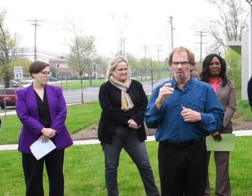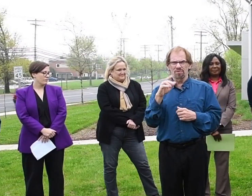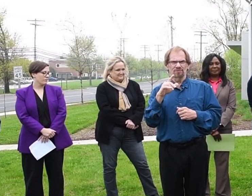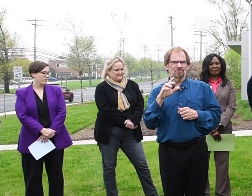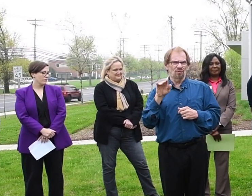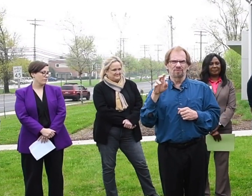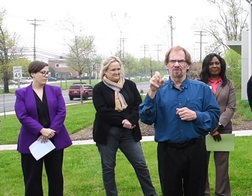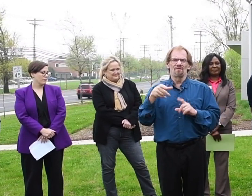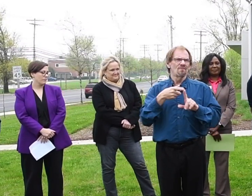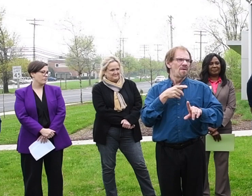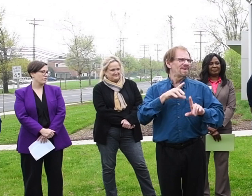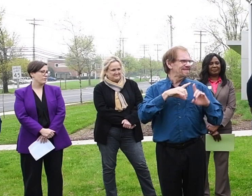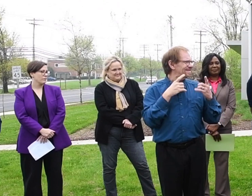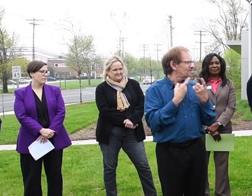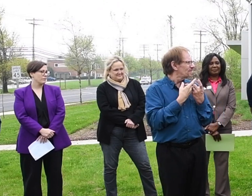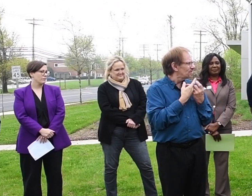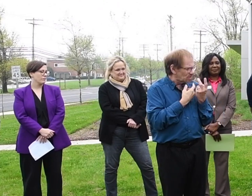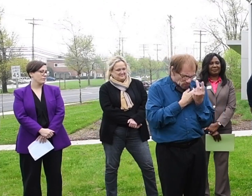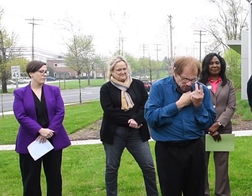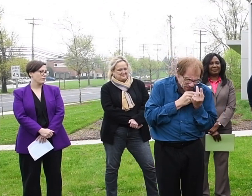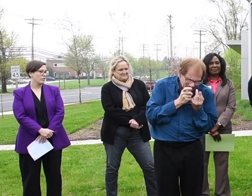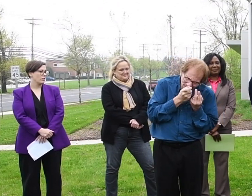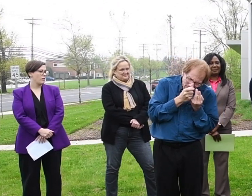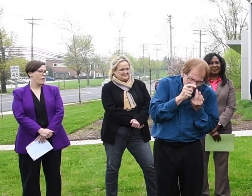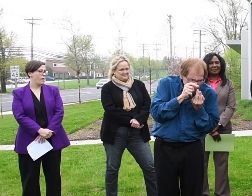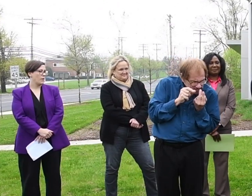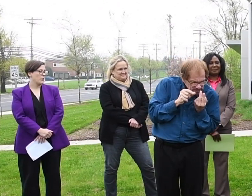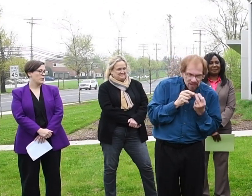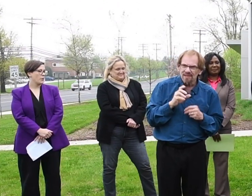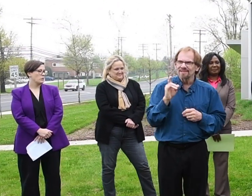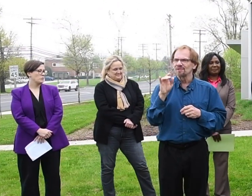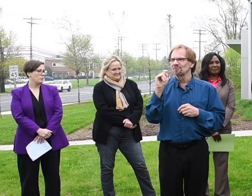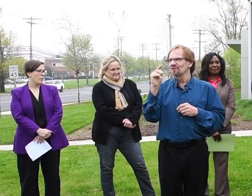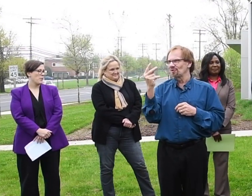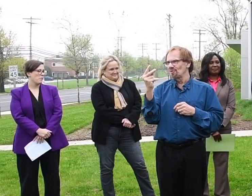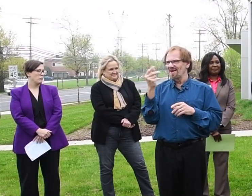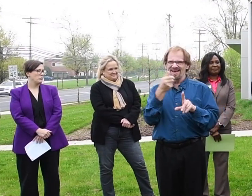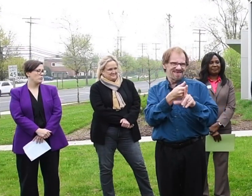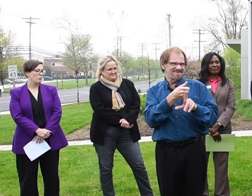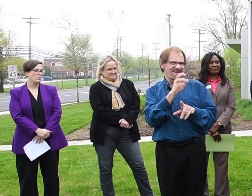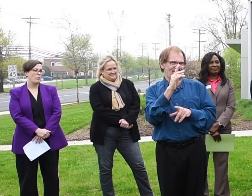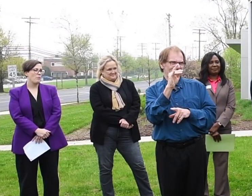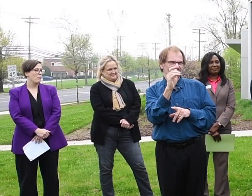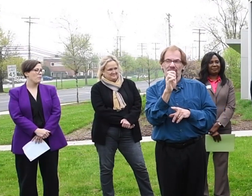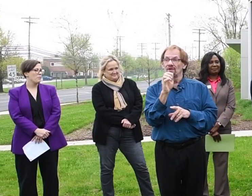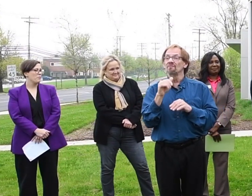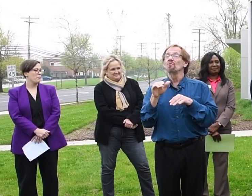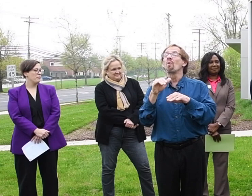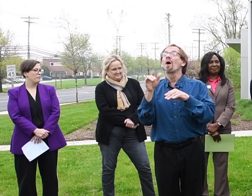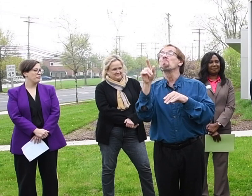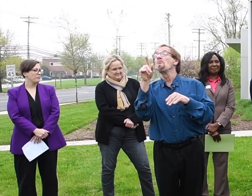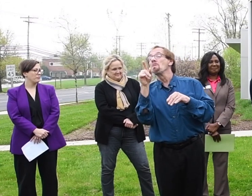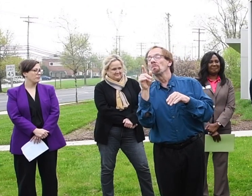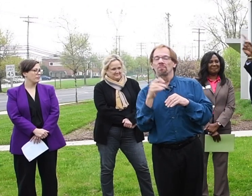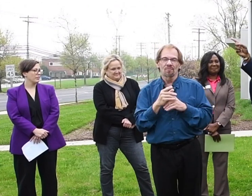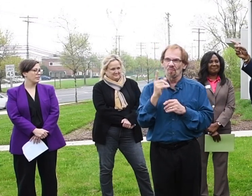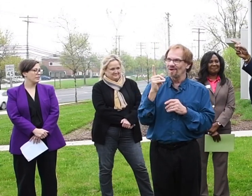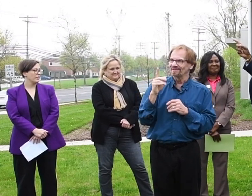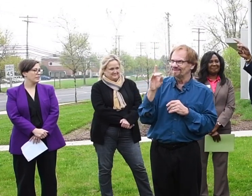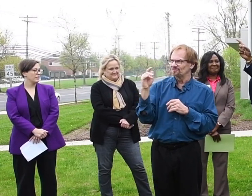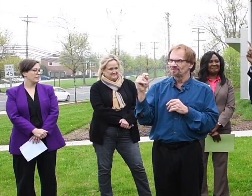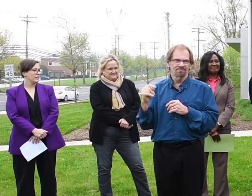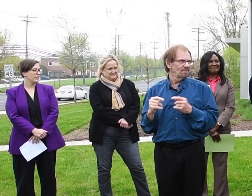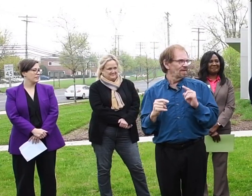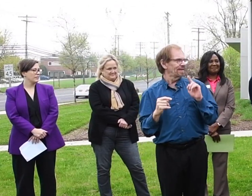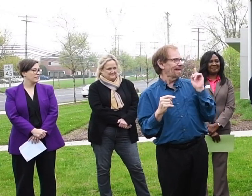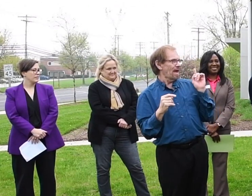District 2. A small slither of District 2 covers Elkridge. As a matter of fact, you walk up the street, you're in District 1. You walk up the street that